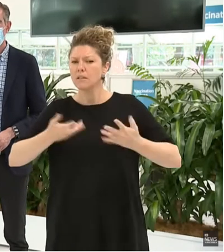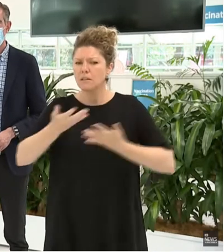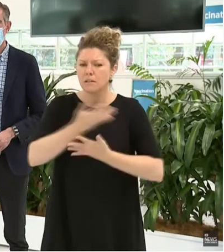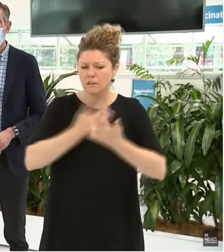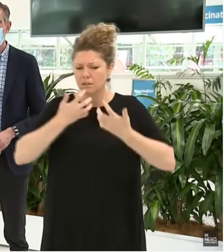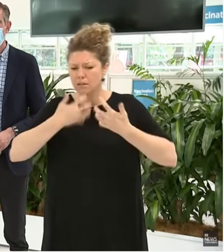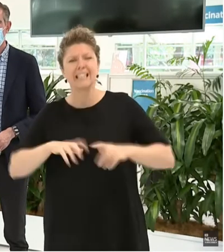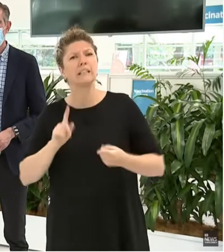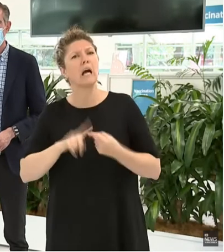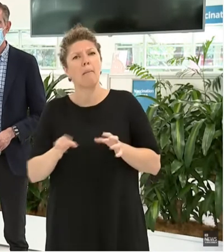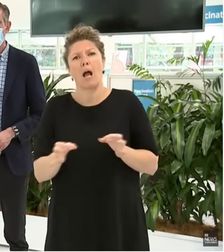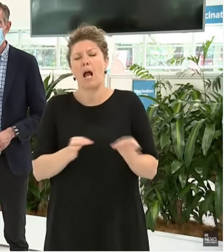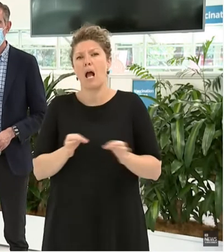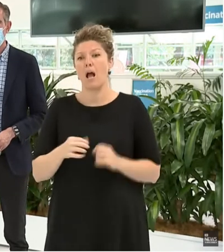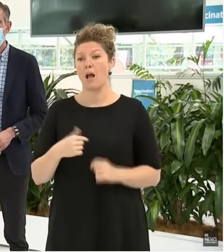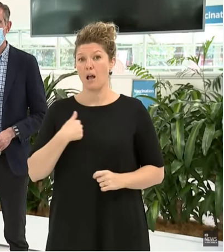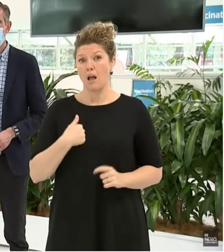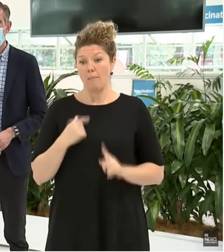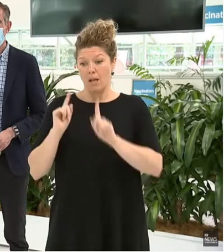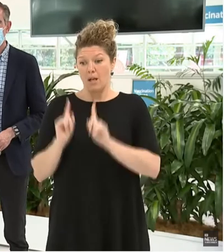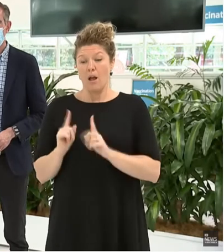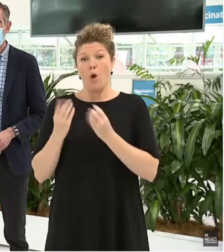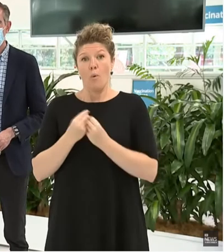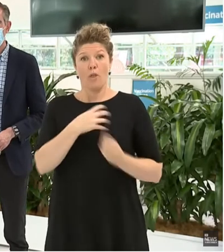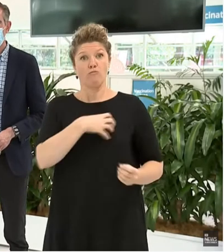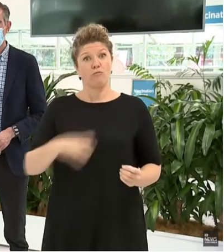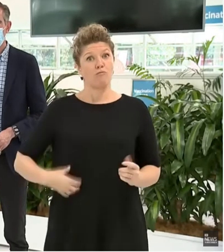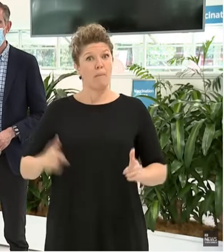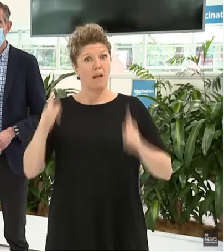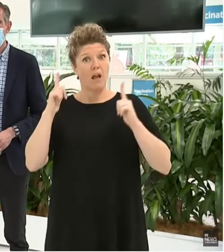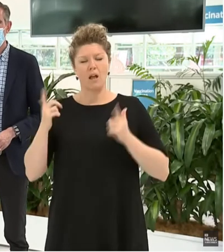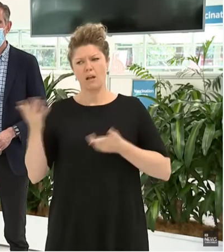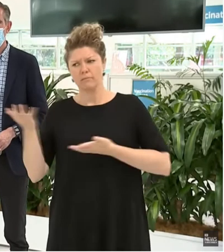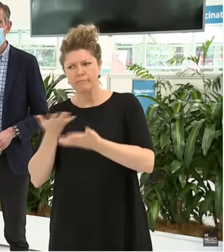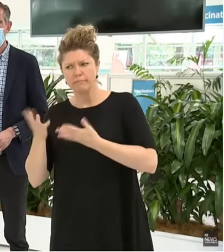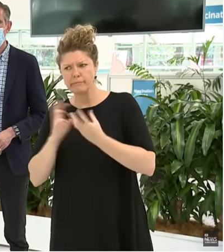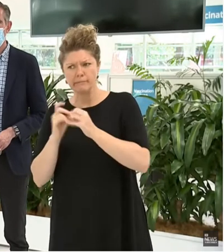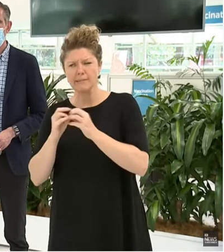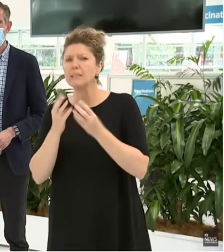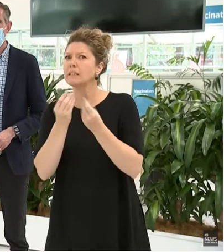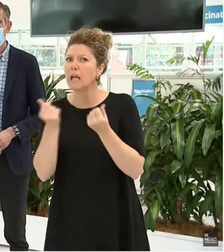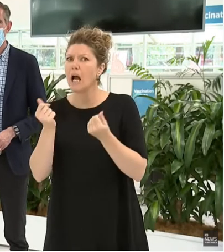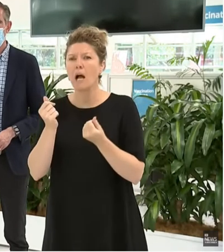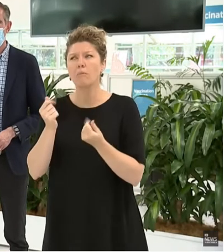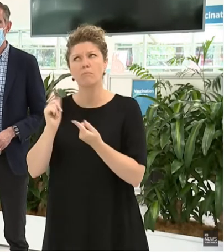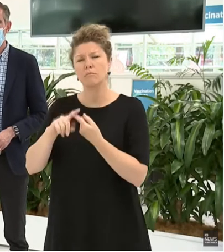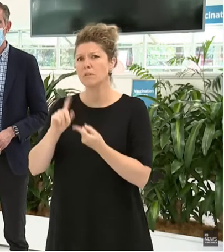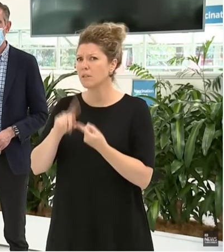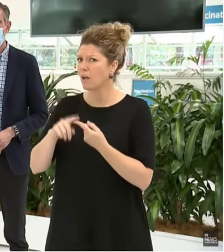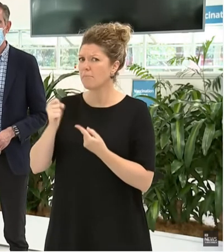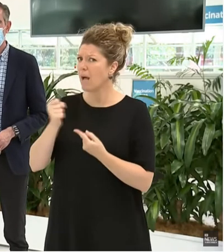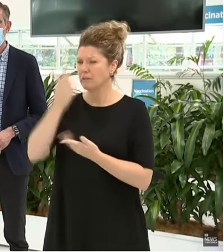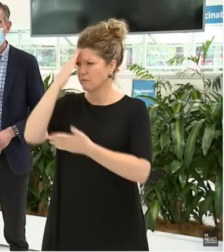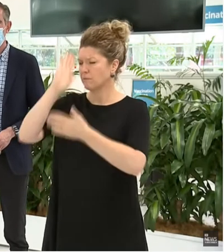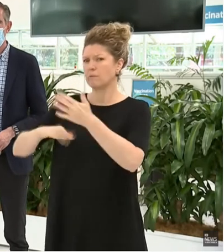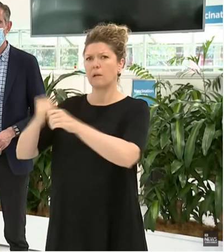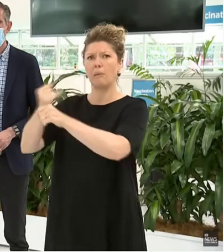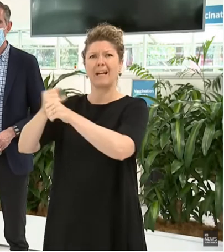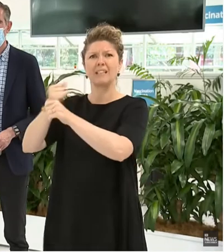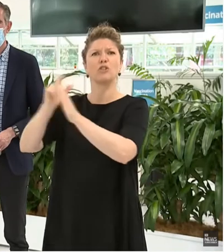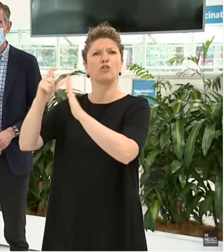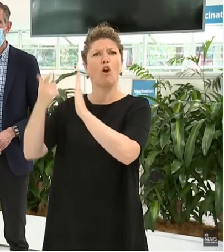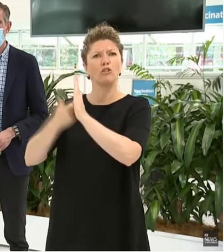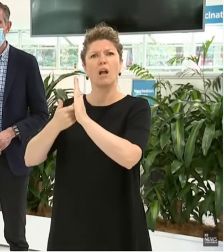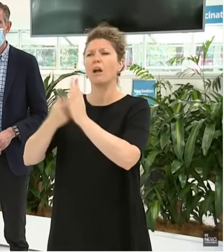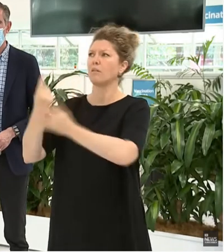that whilst the Premier and I have a fair handle on all the issues, we still take advice from our public health team and we work with